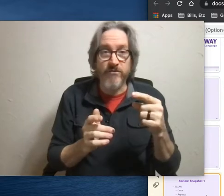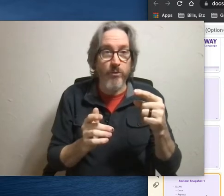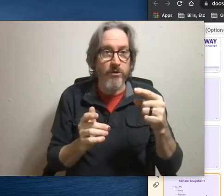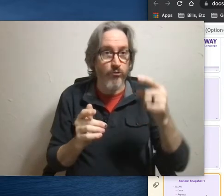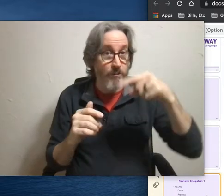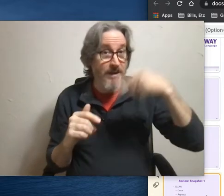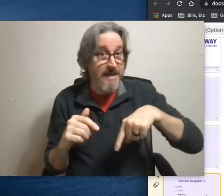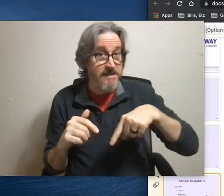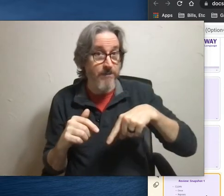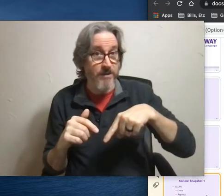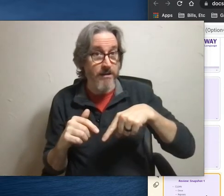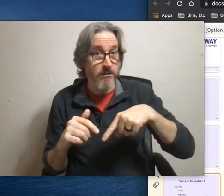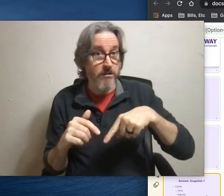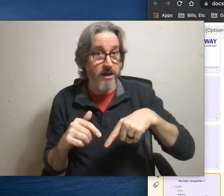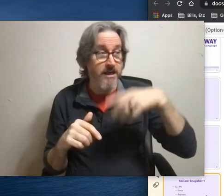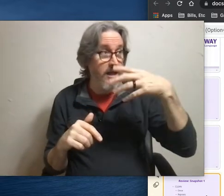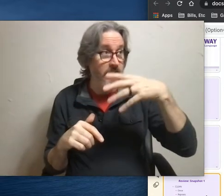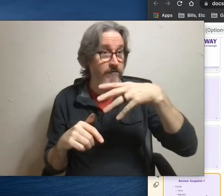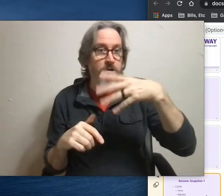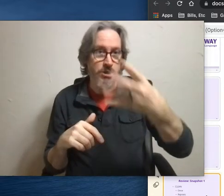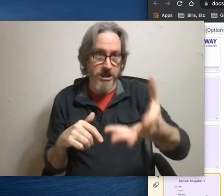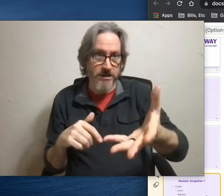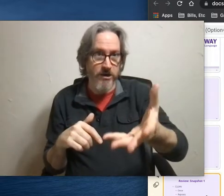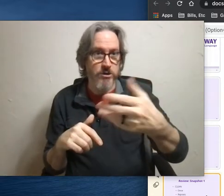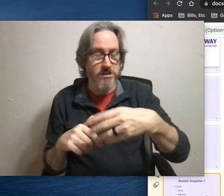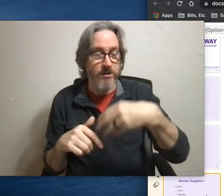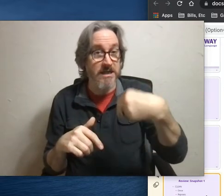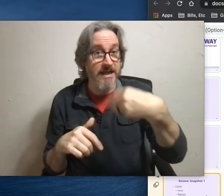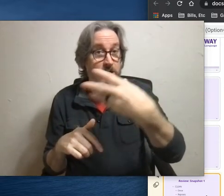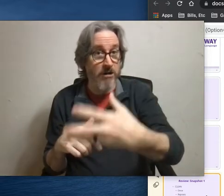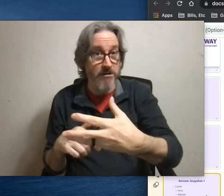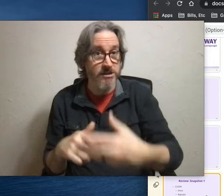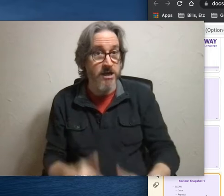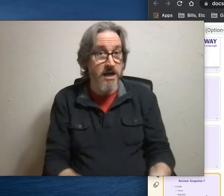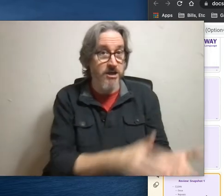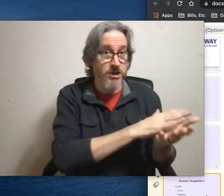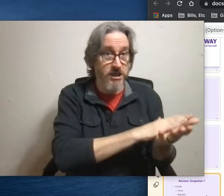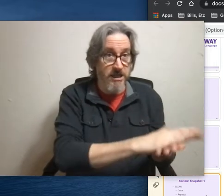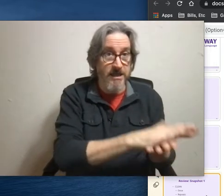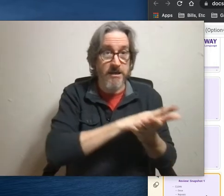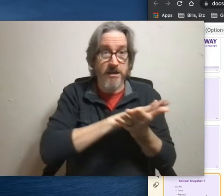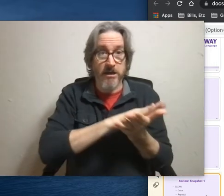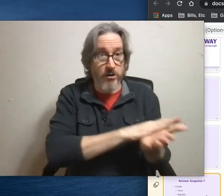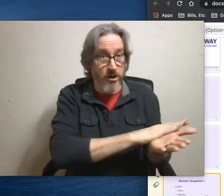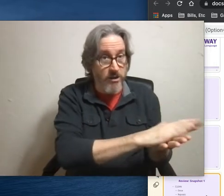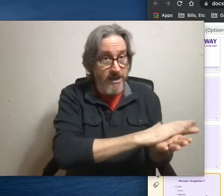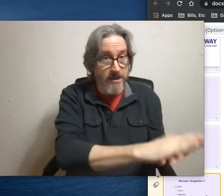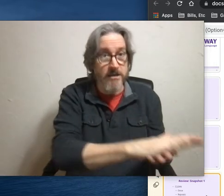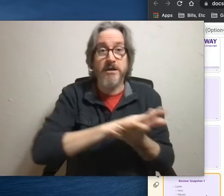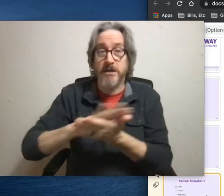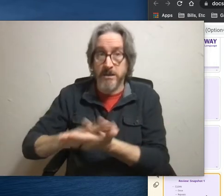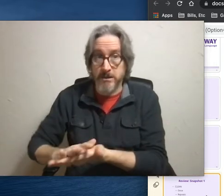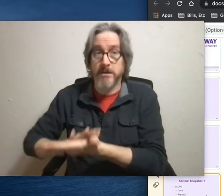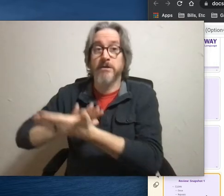If we repeat something, like if she in the video talks about cleaning her house, and she cleaned,